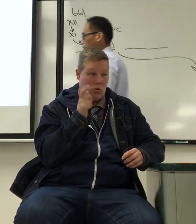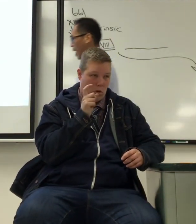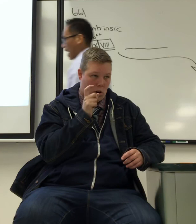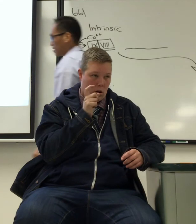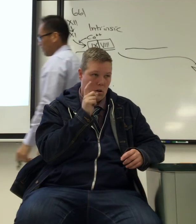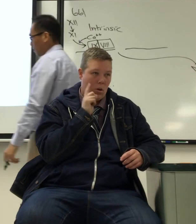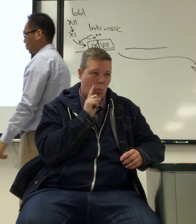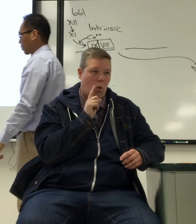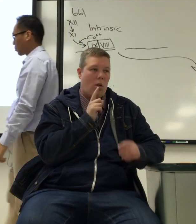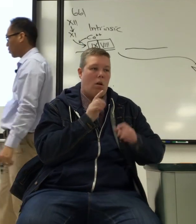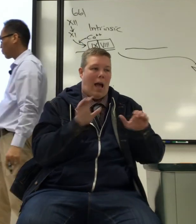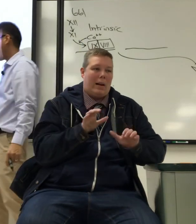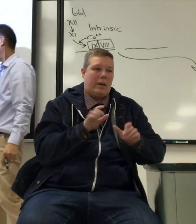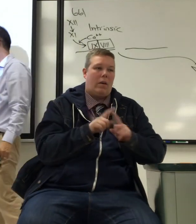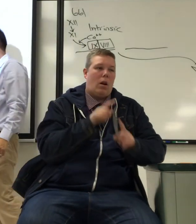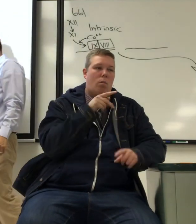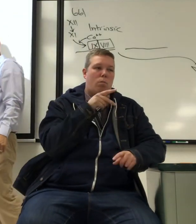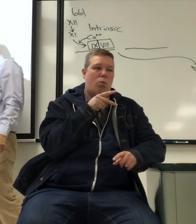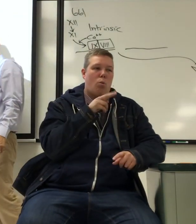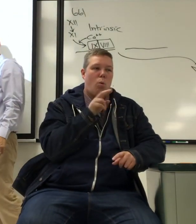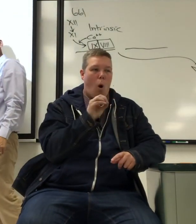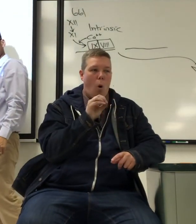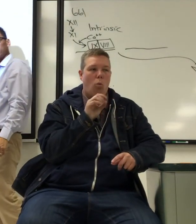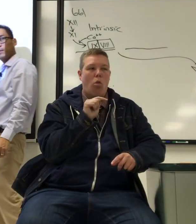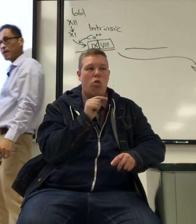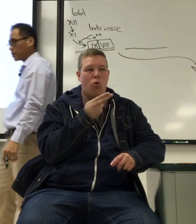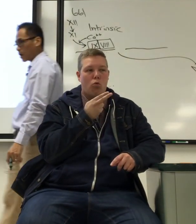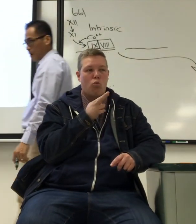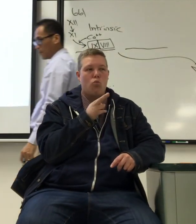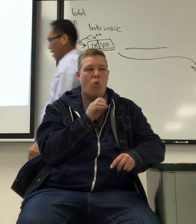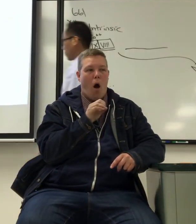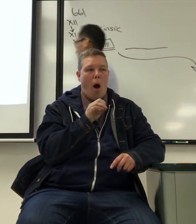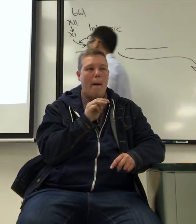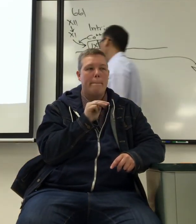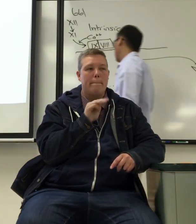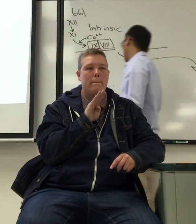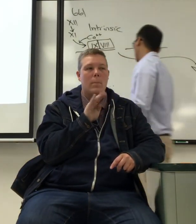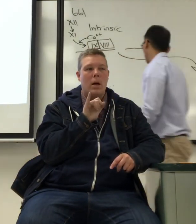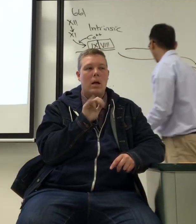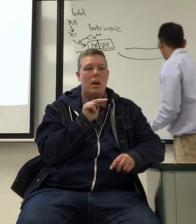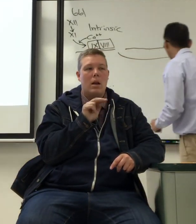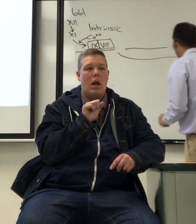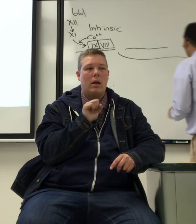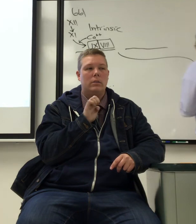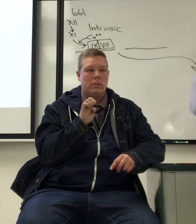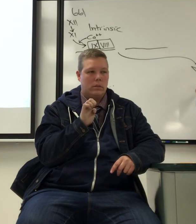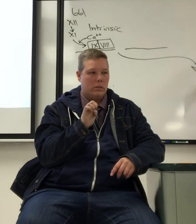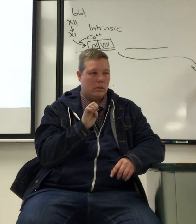prothrombin activator or prothrombinase. And that's our common pathway.